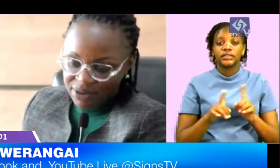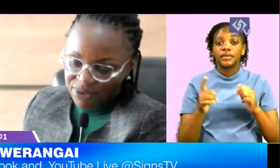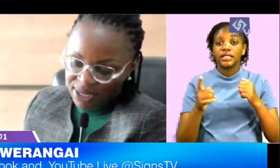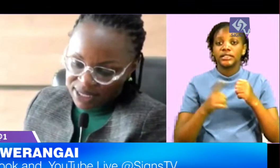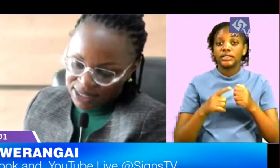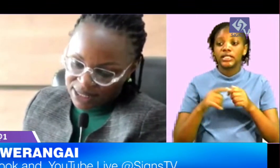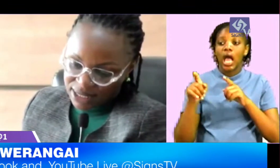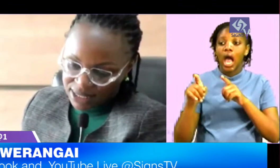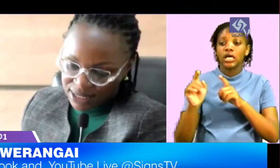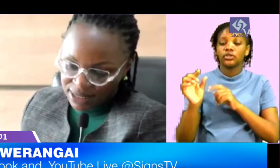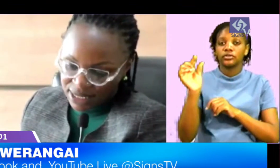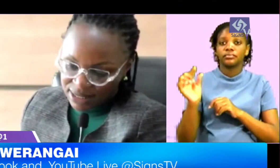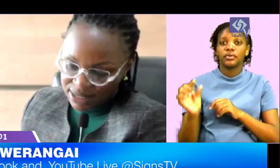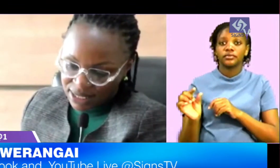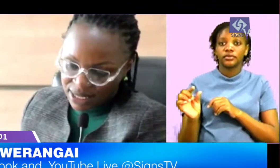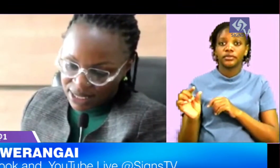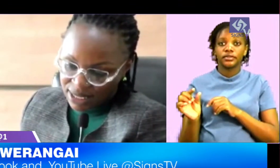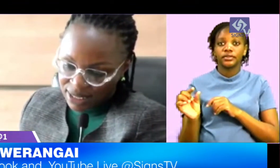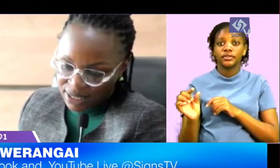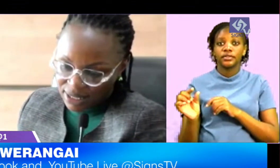4 accredited clinics as they,